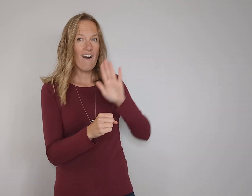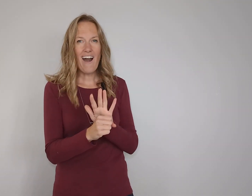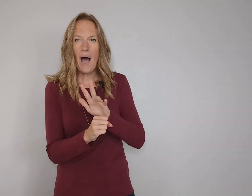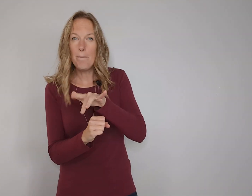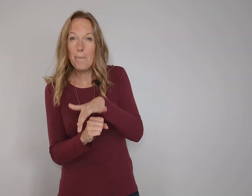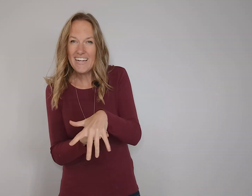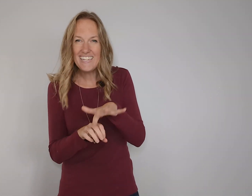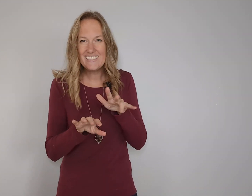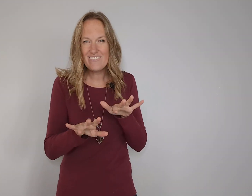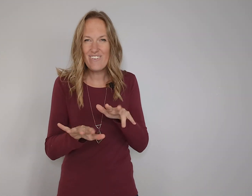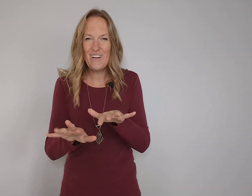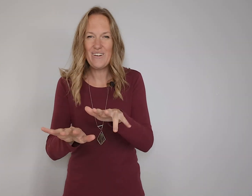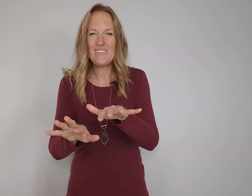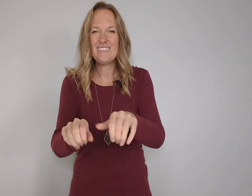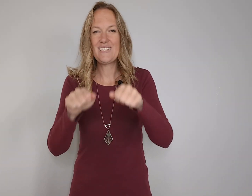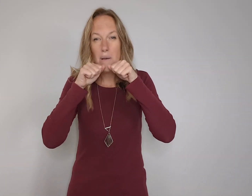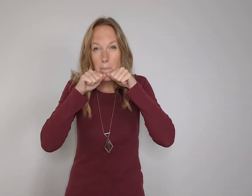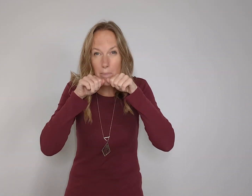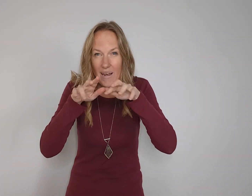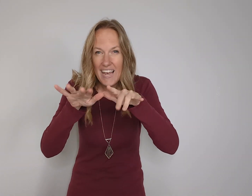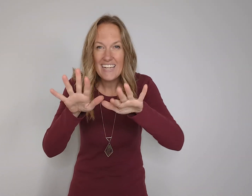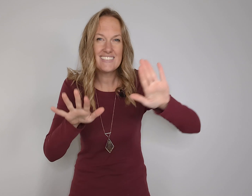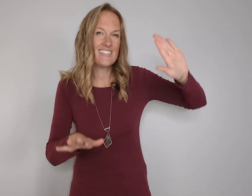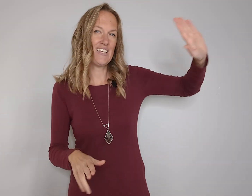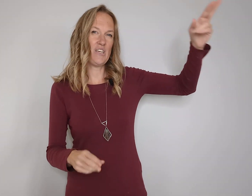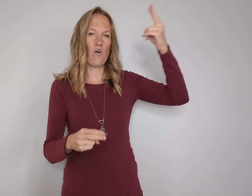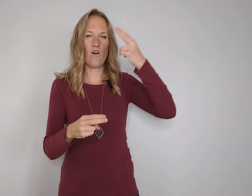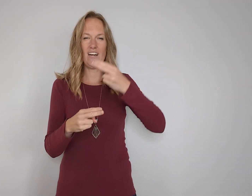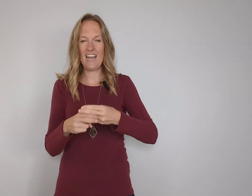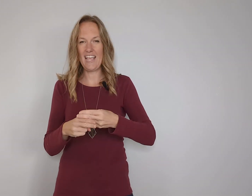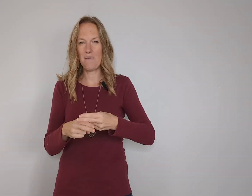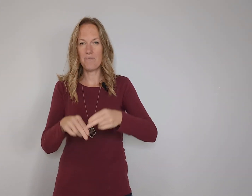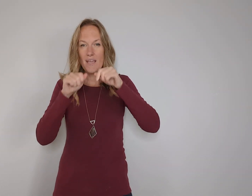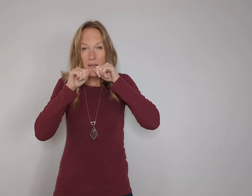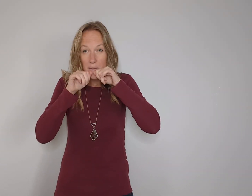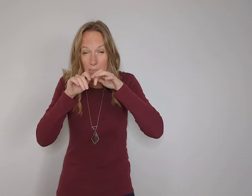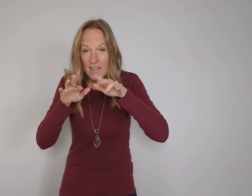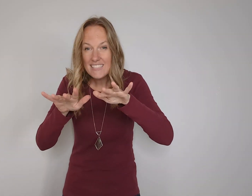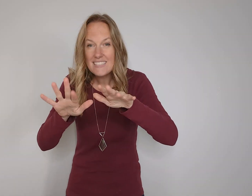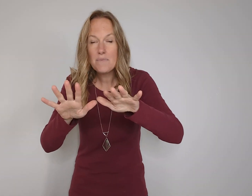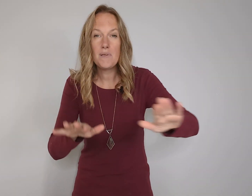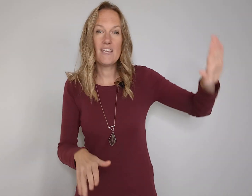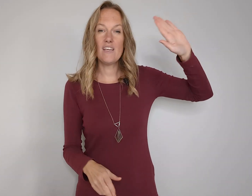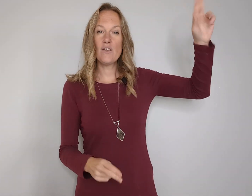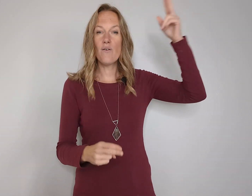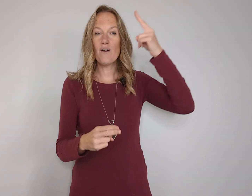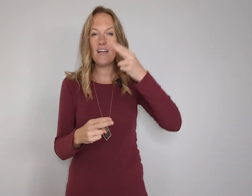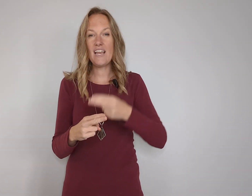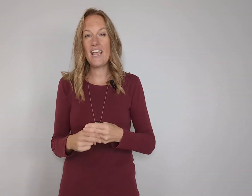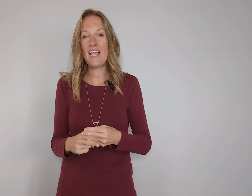your abundance flows, bless your name. Blessed be your